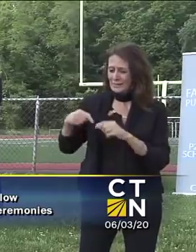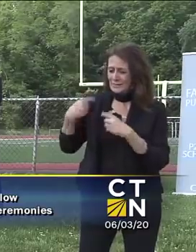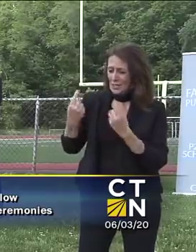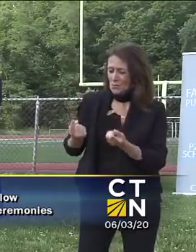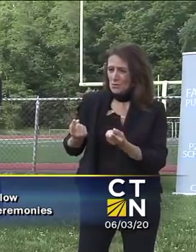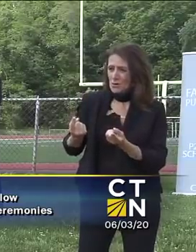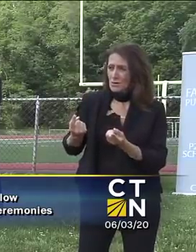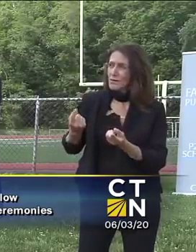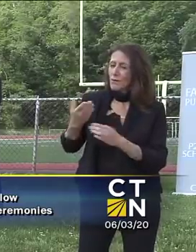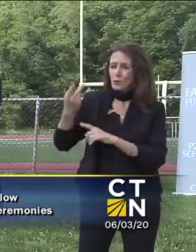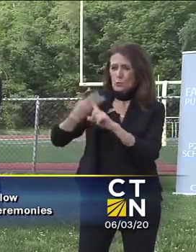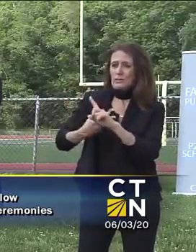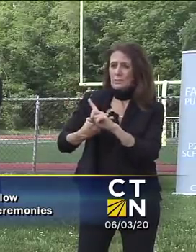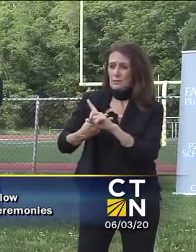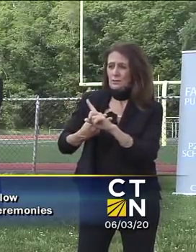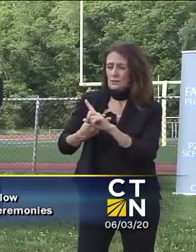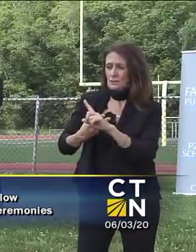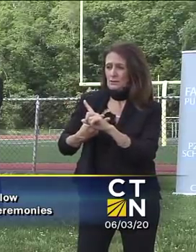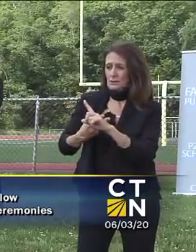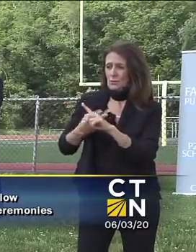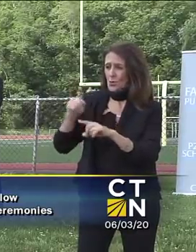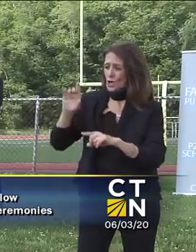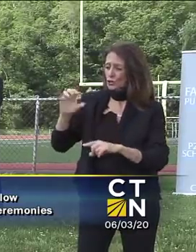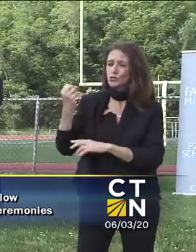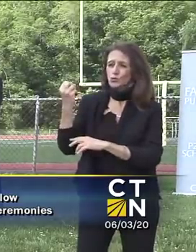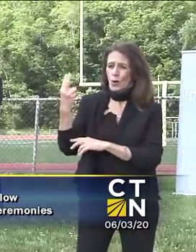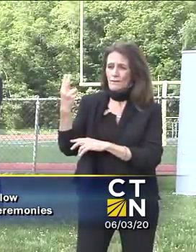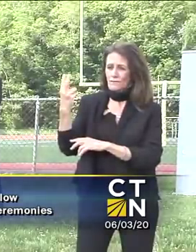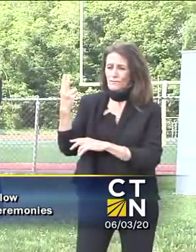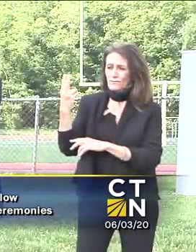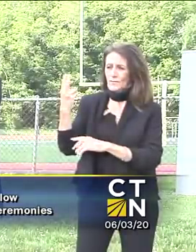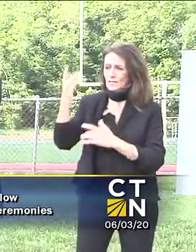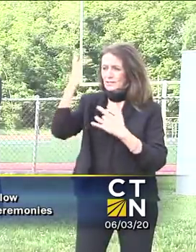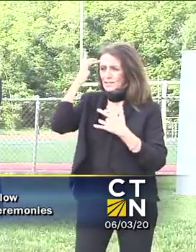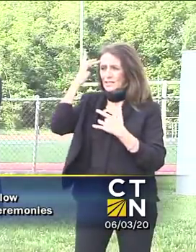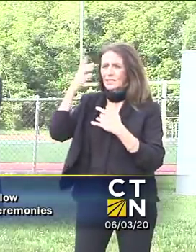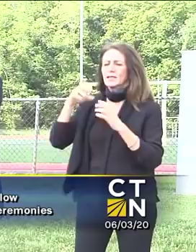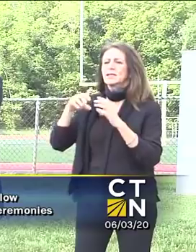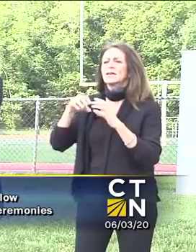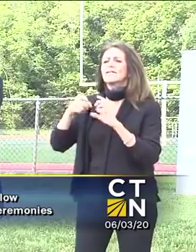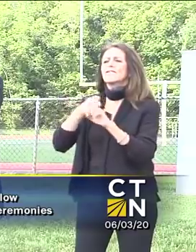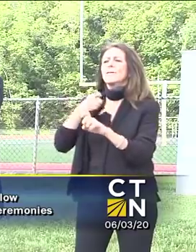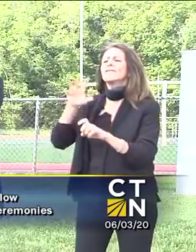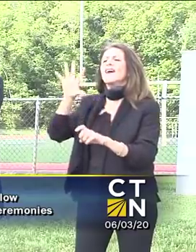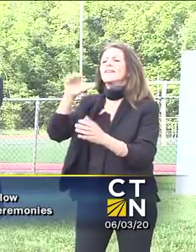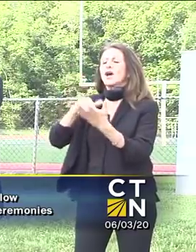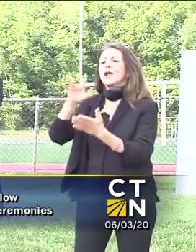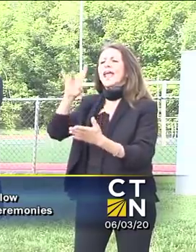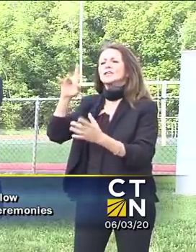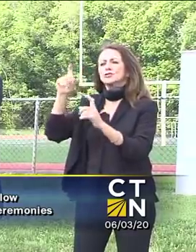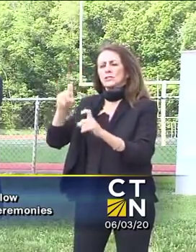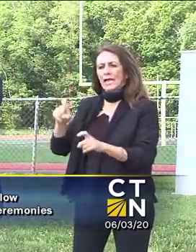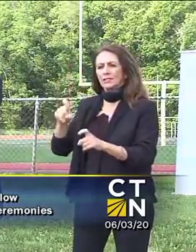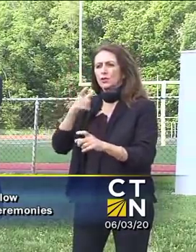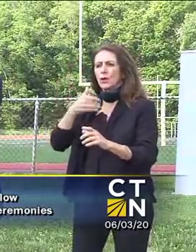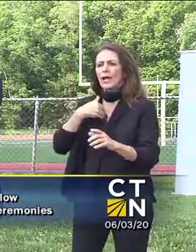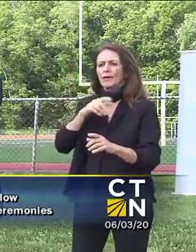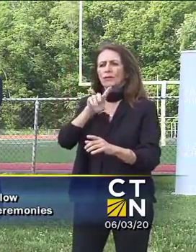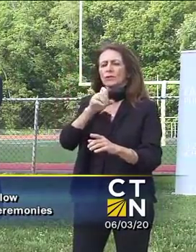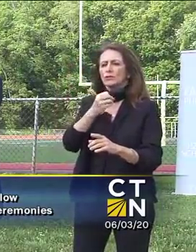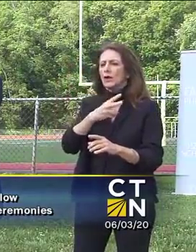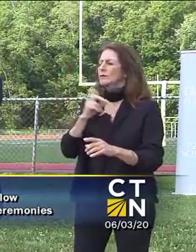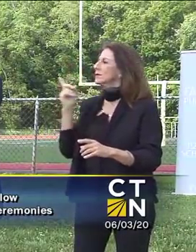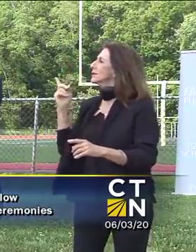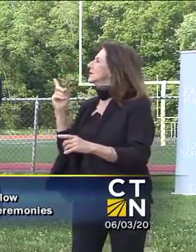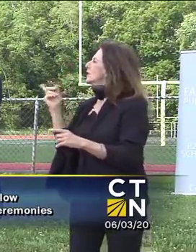in well over 2 months. That's 112 infections out of 5,800 tests. So, look, you're the valedictorian.